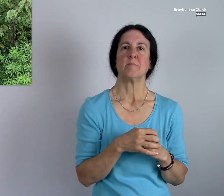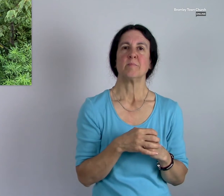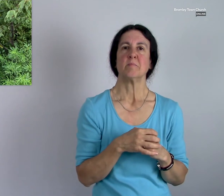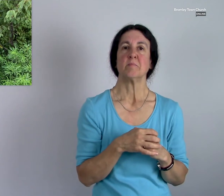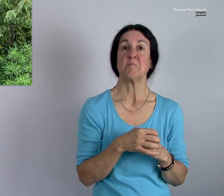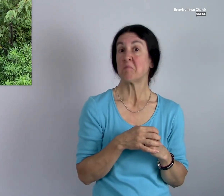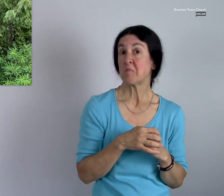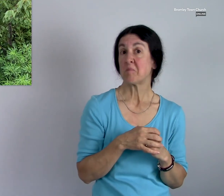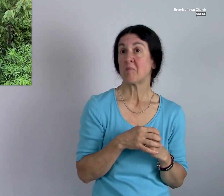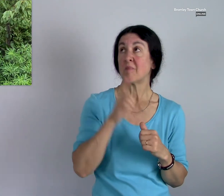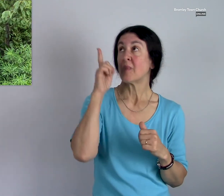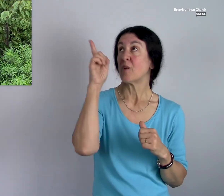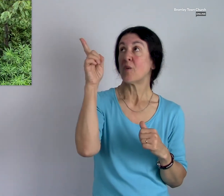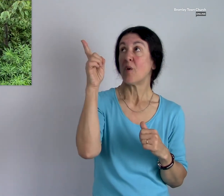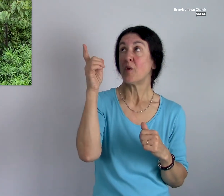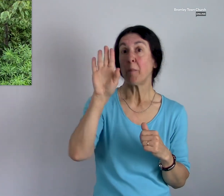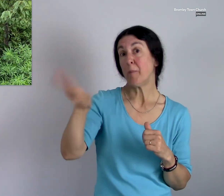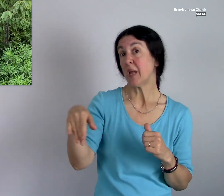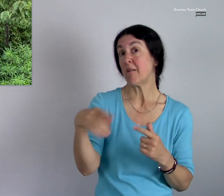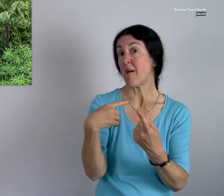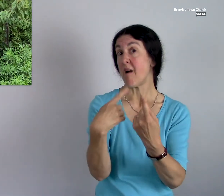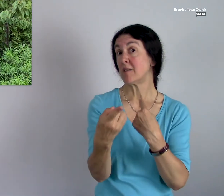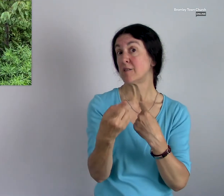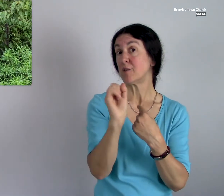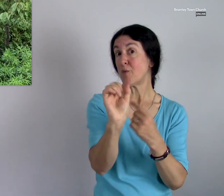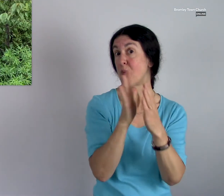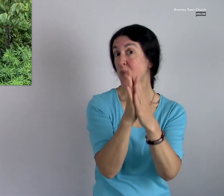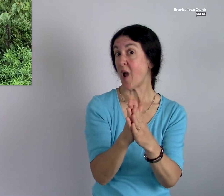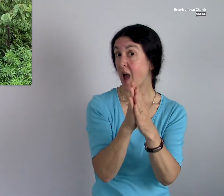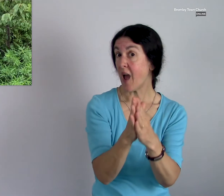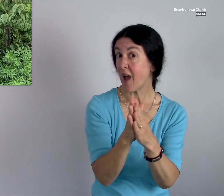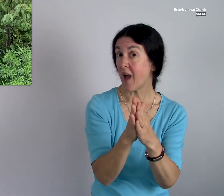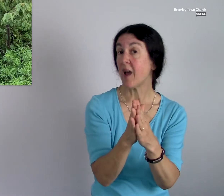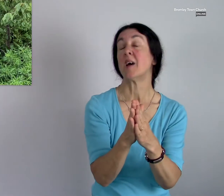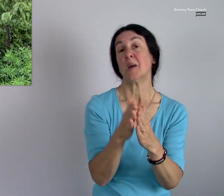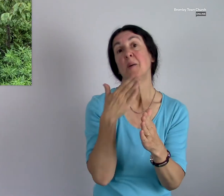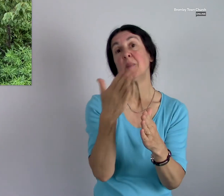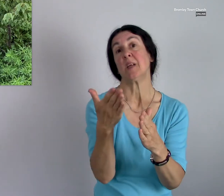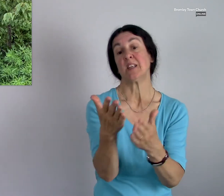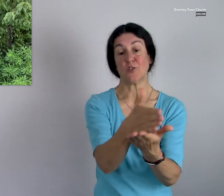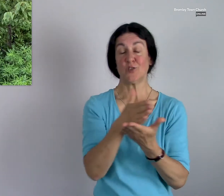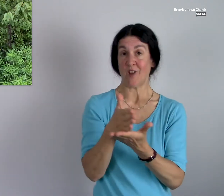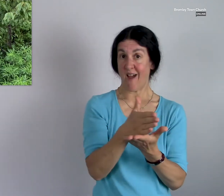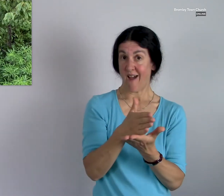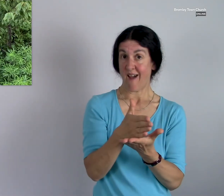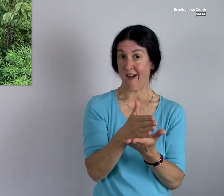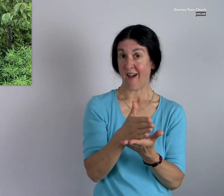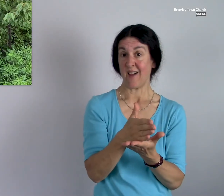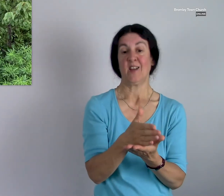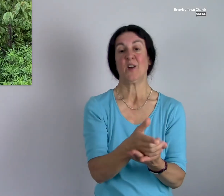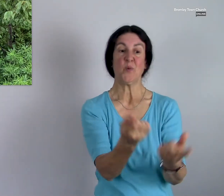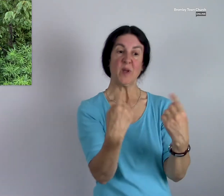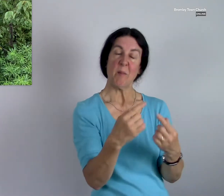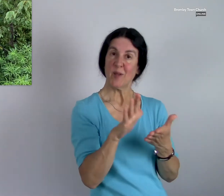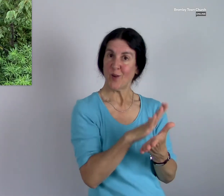you've got something to share with the church about how God has answered some of your prayers. It's great to be encouraged in our faith that way. And also, if